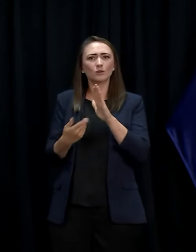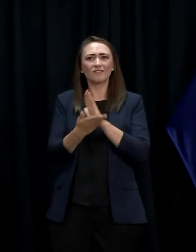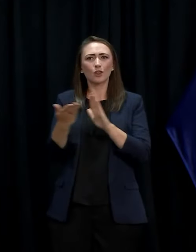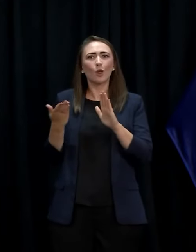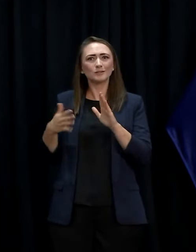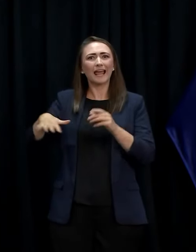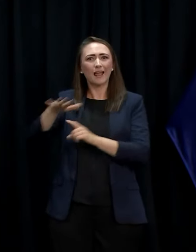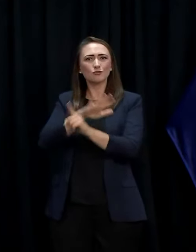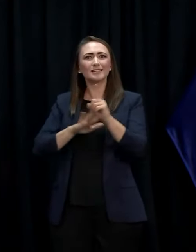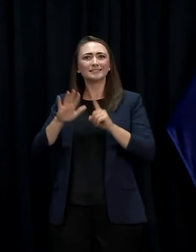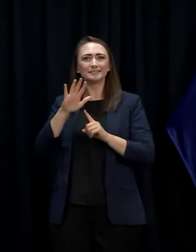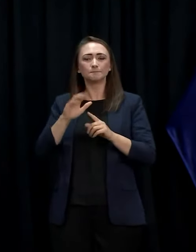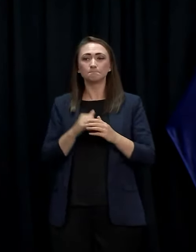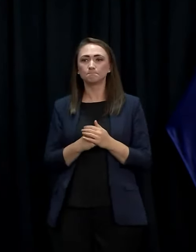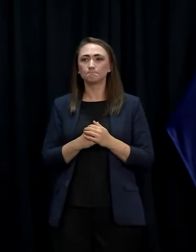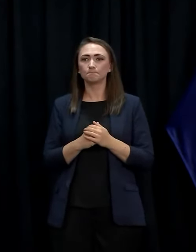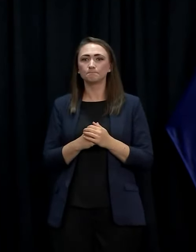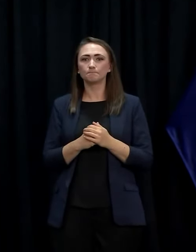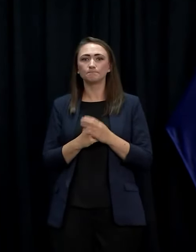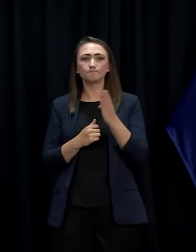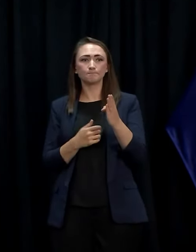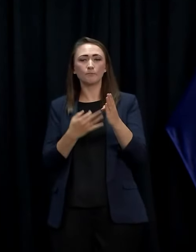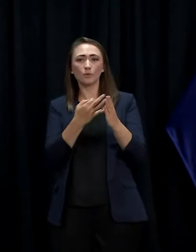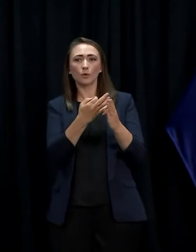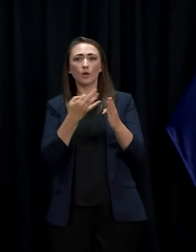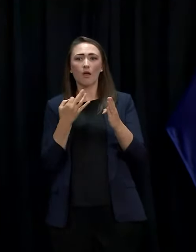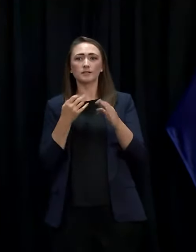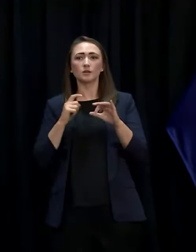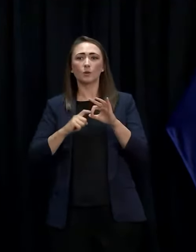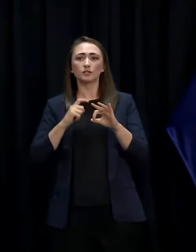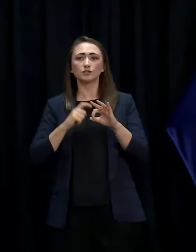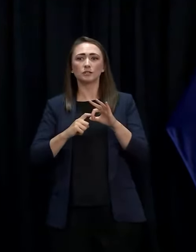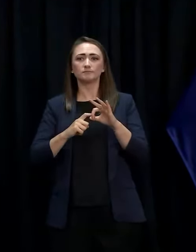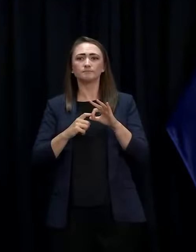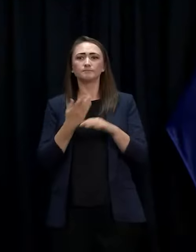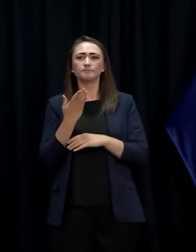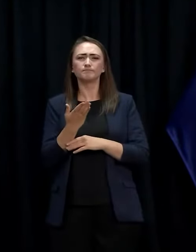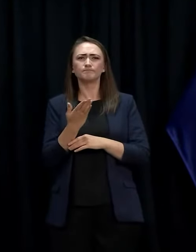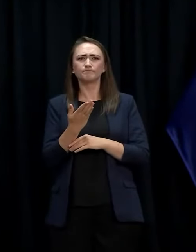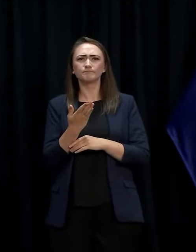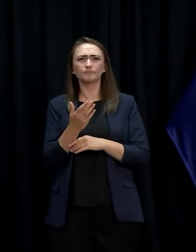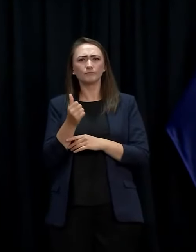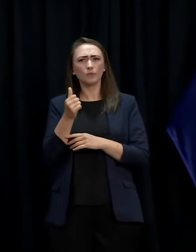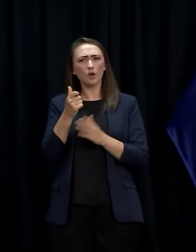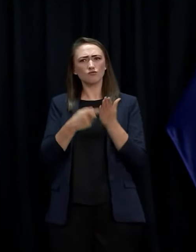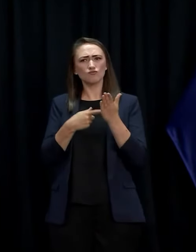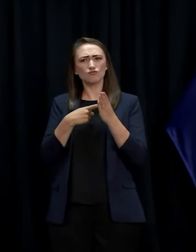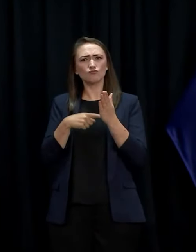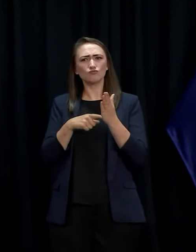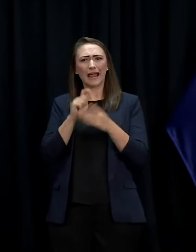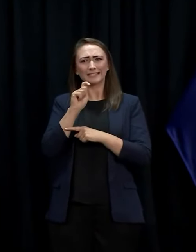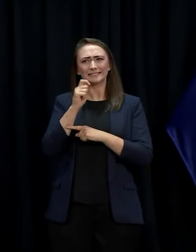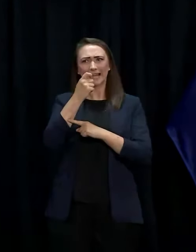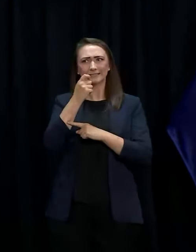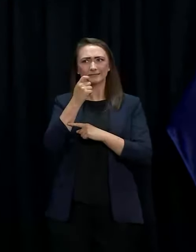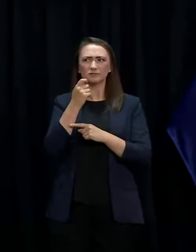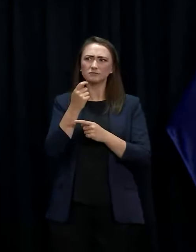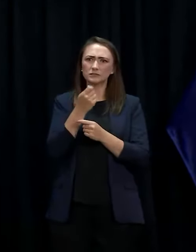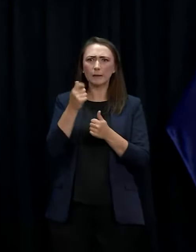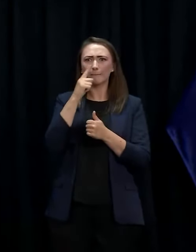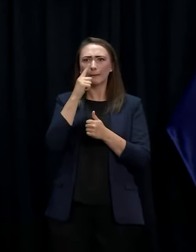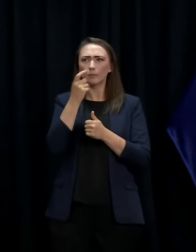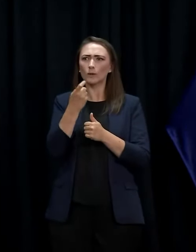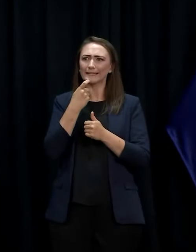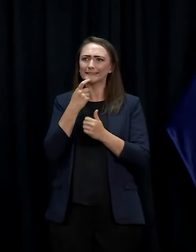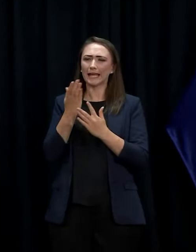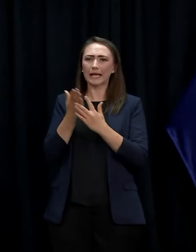many reps are actually available for people, I appreciate you saying it's a 20-minute drive, but people are actually going to be able to get like a decent supply,